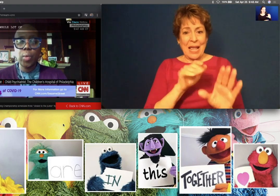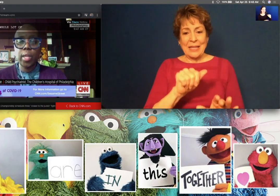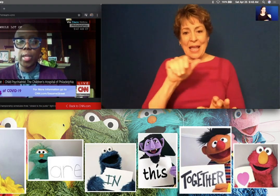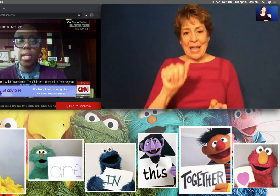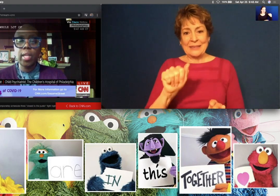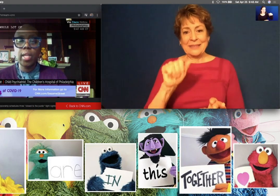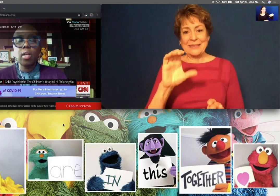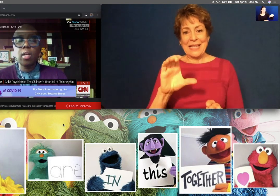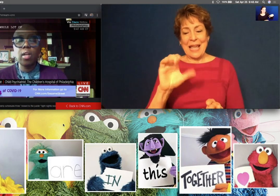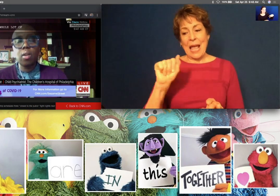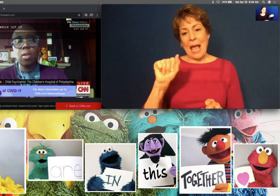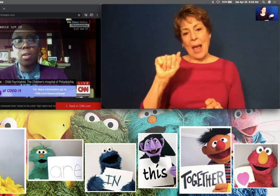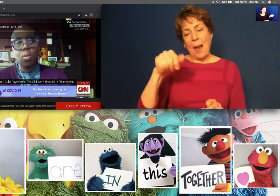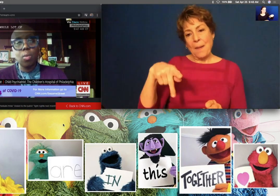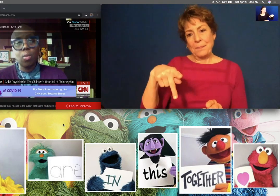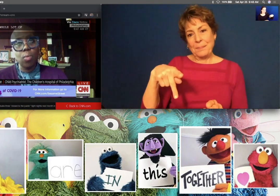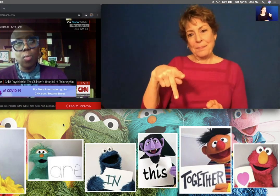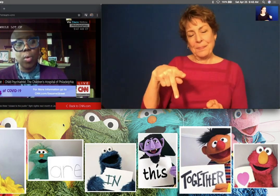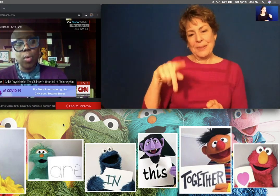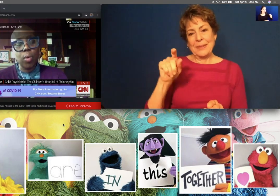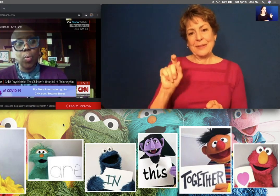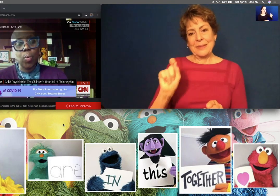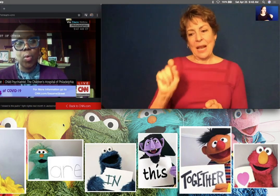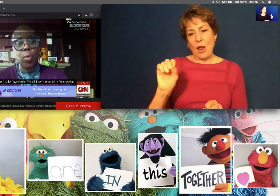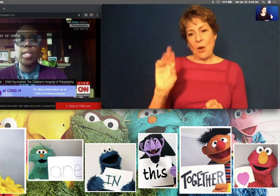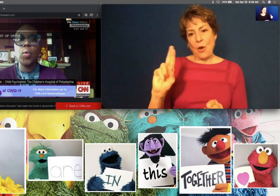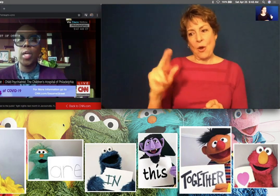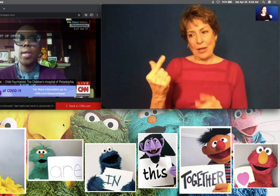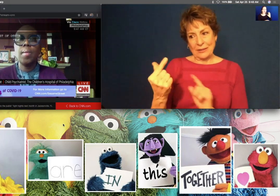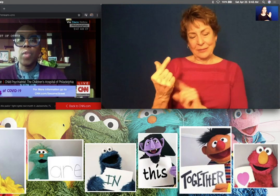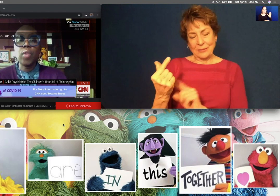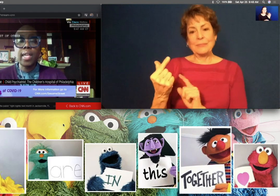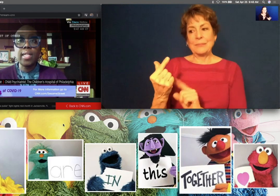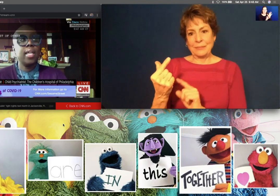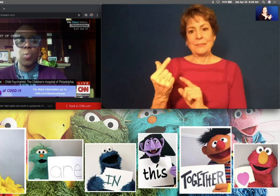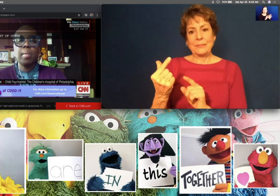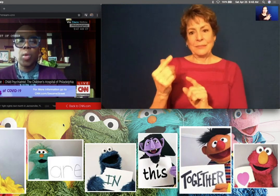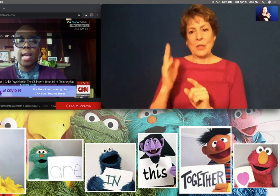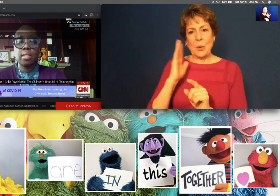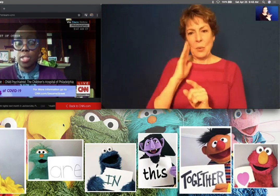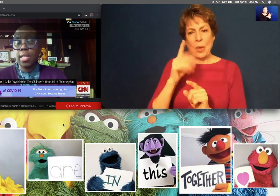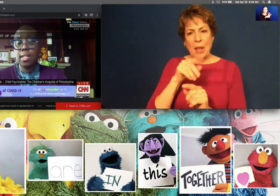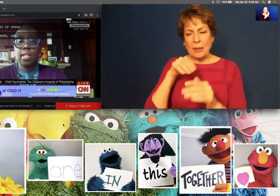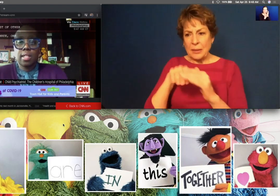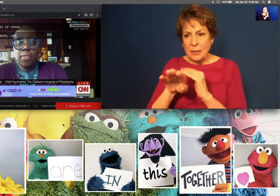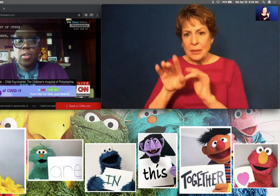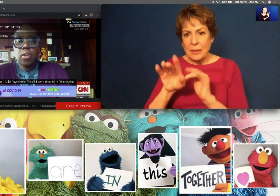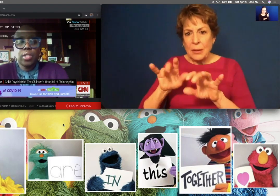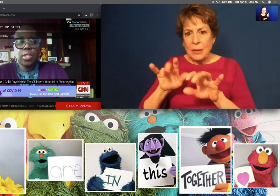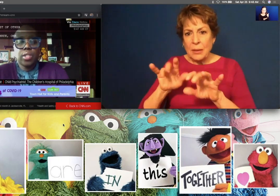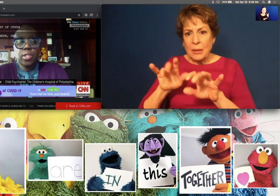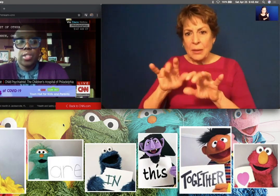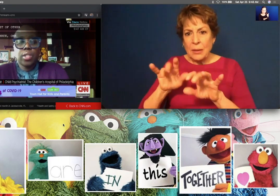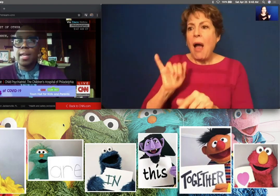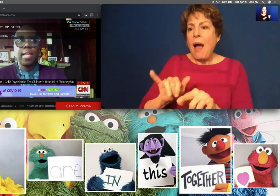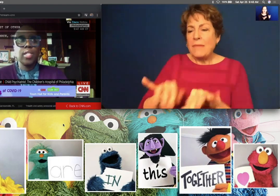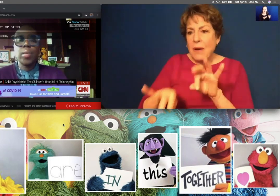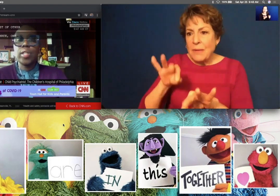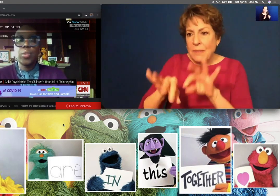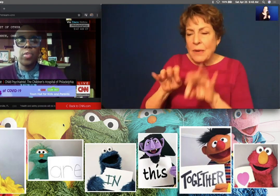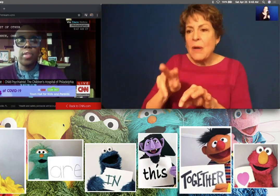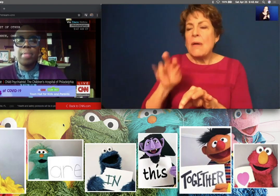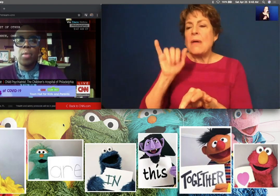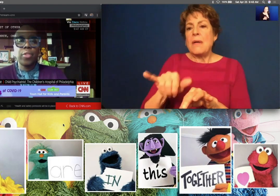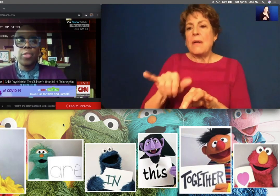aacap.org. And then 0 to 3 has another whole host of resources. That's 0 to 3, one word.org. But for